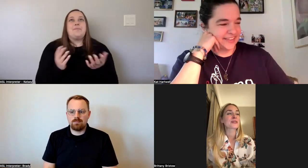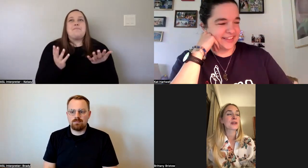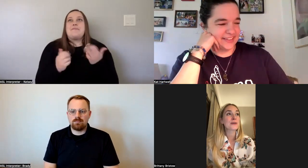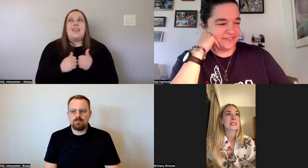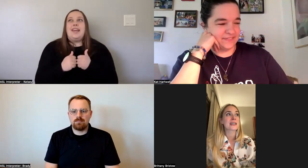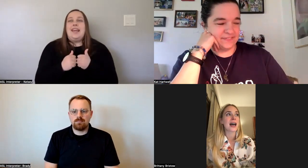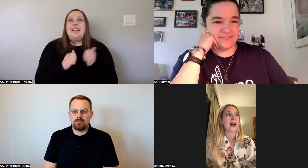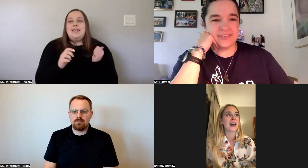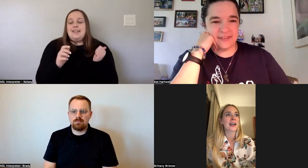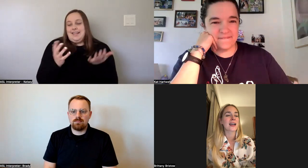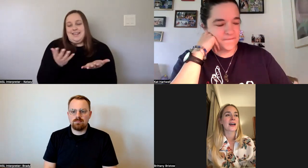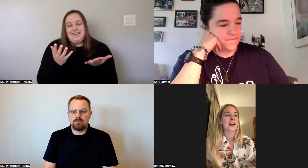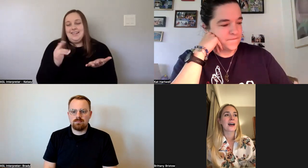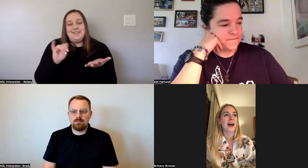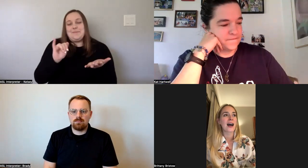It's one of those things